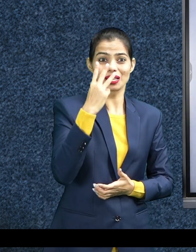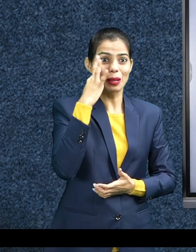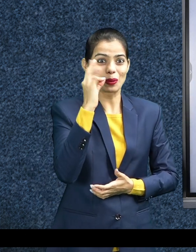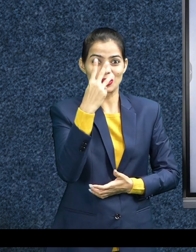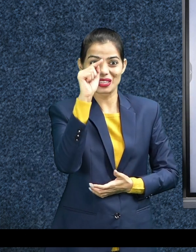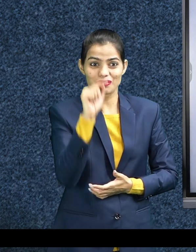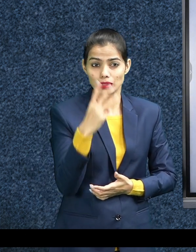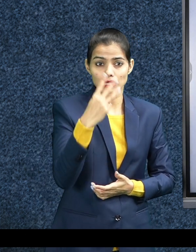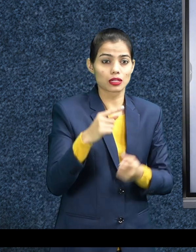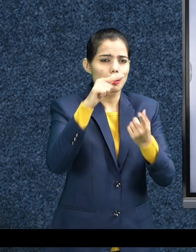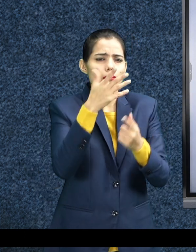mean,